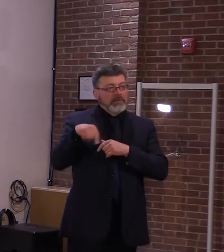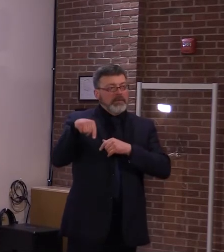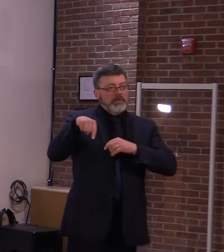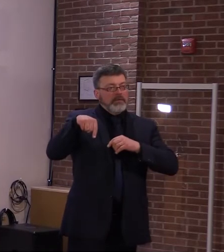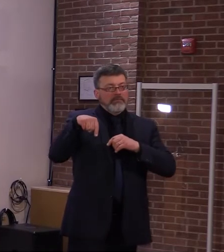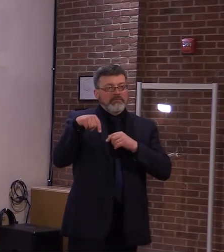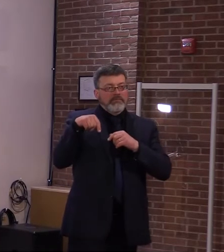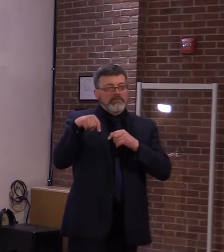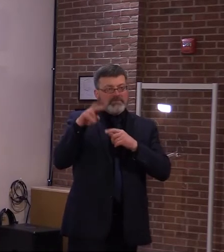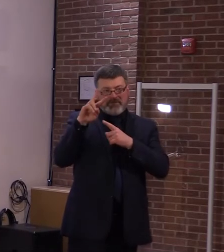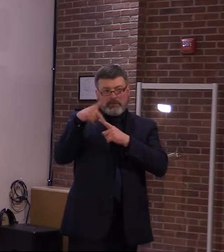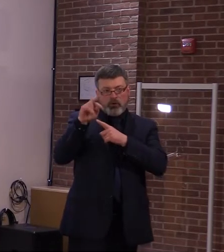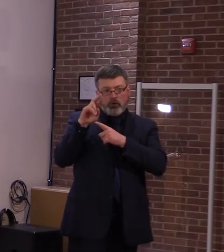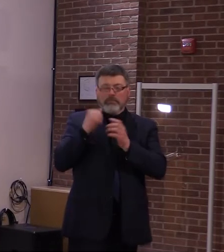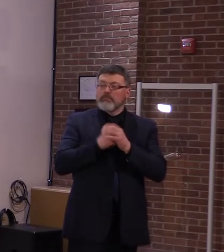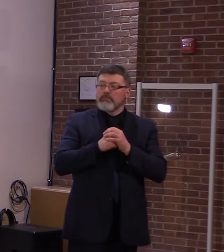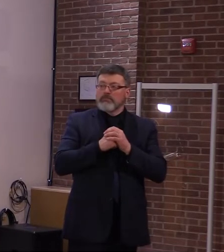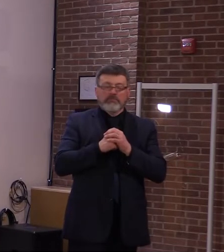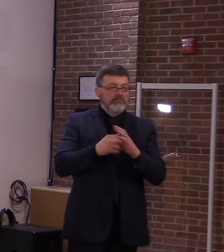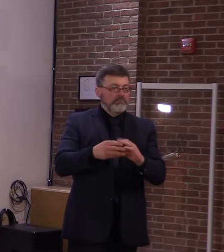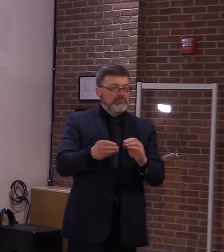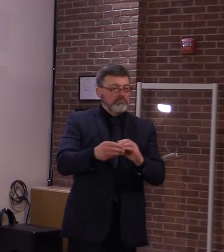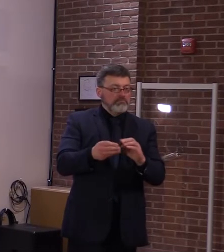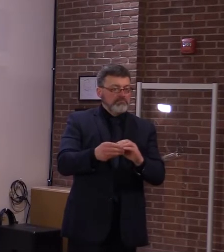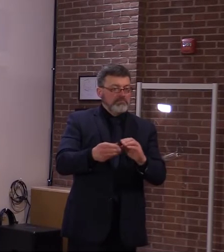Yeah, I think